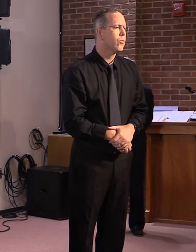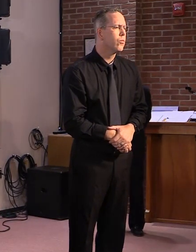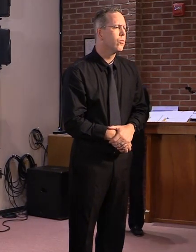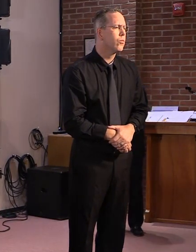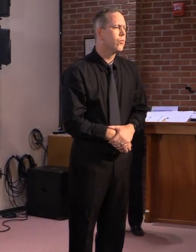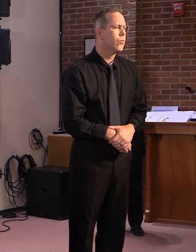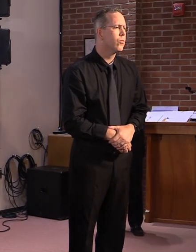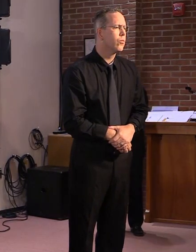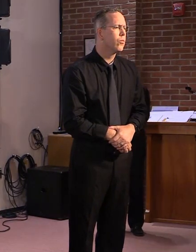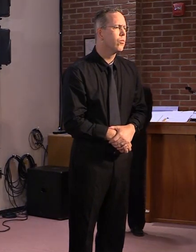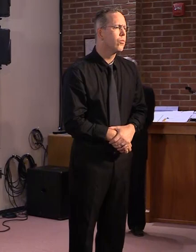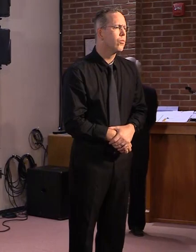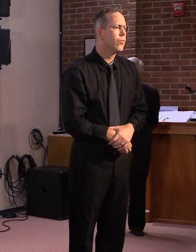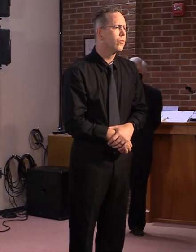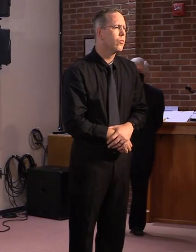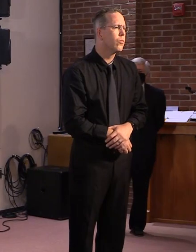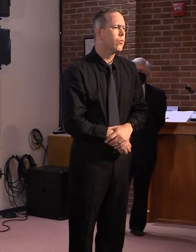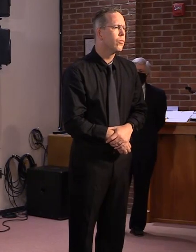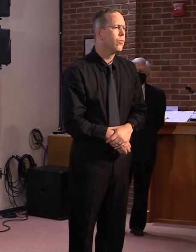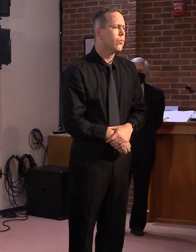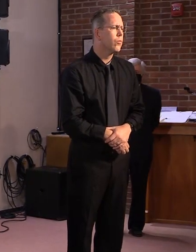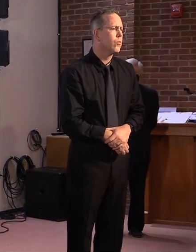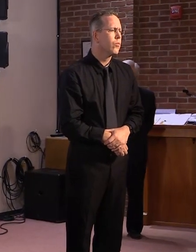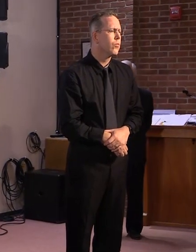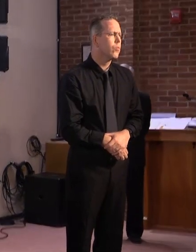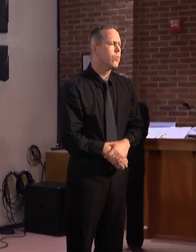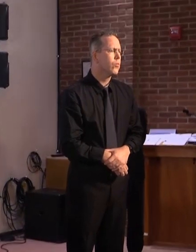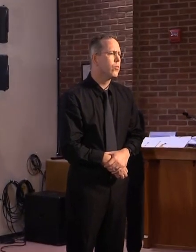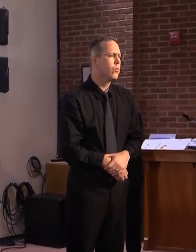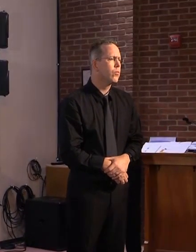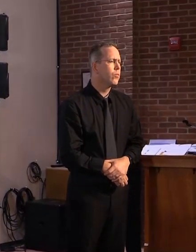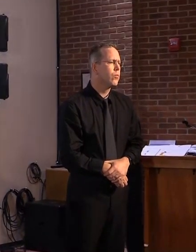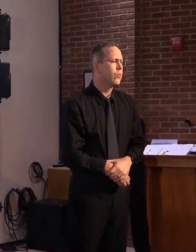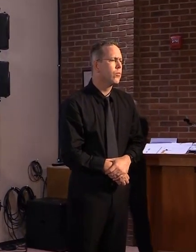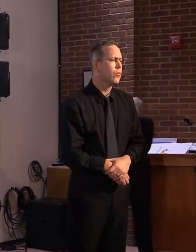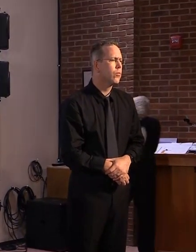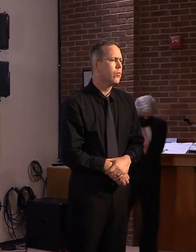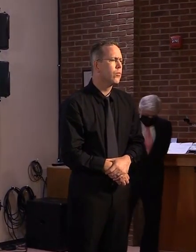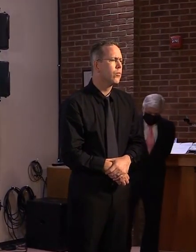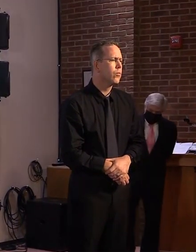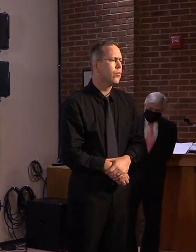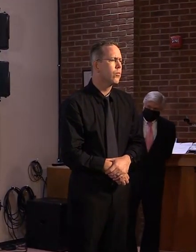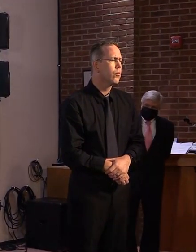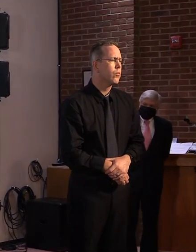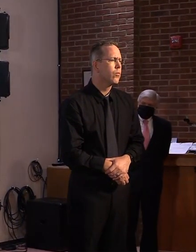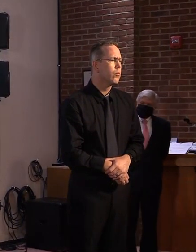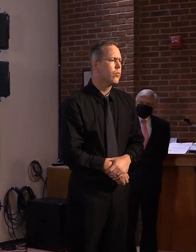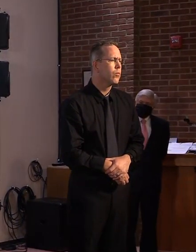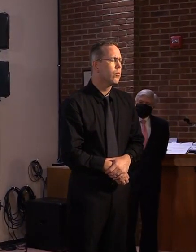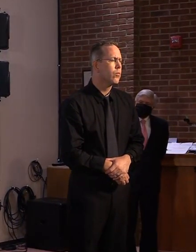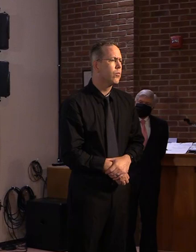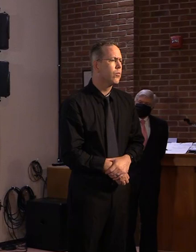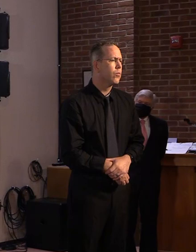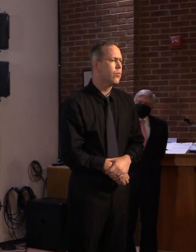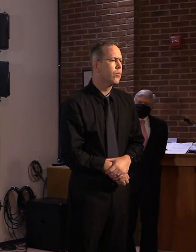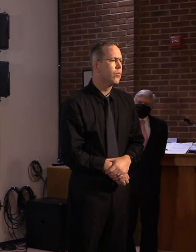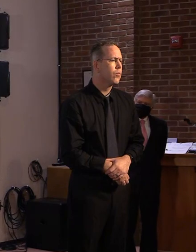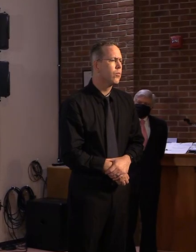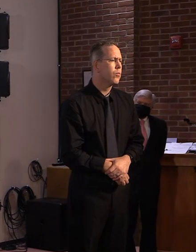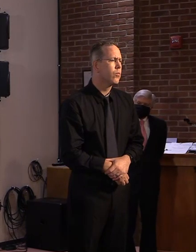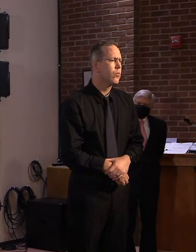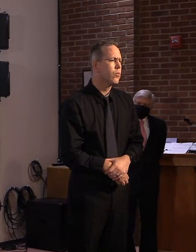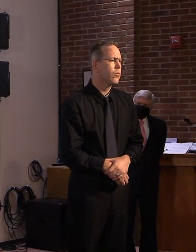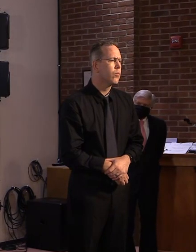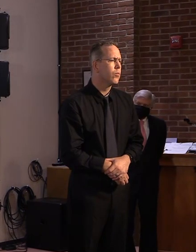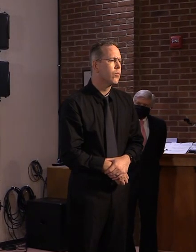Because if only 17% of people in Winooski are reporting symptoms but do have this virus, couldn't theoretically the number of Vermonters who've been